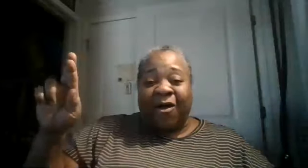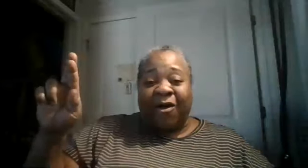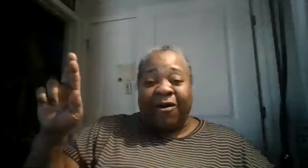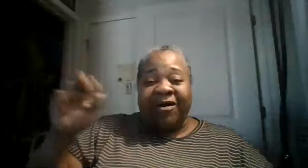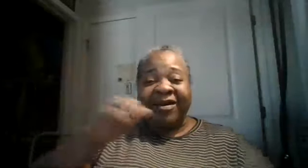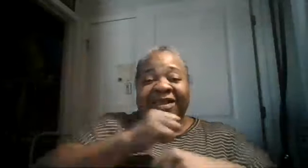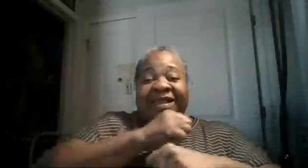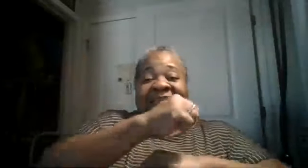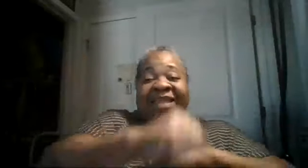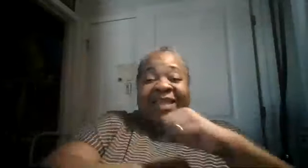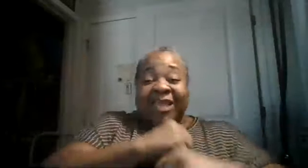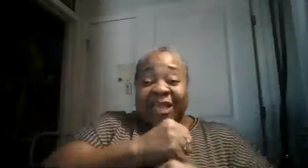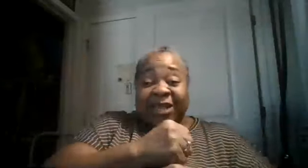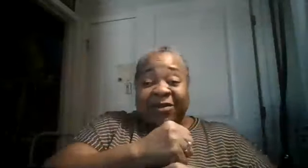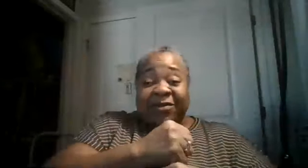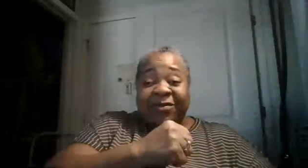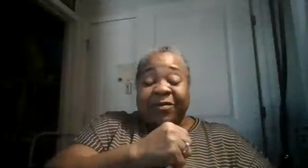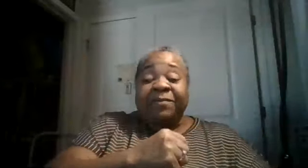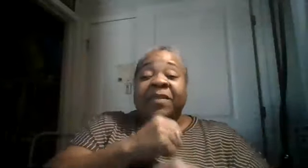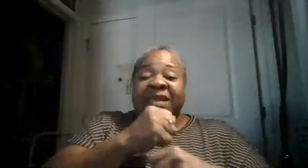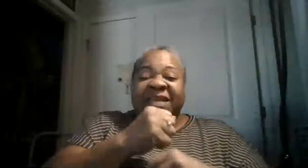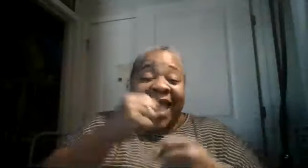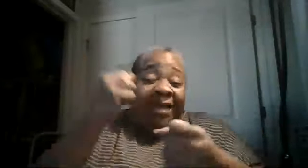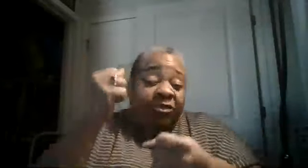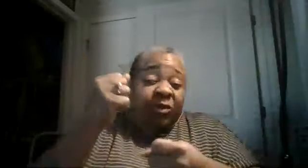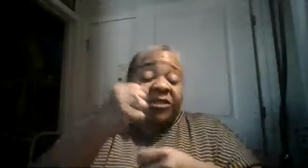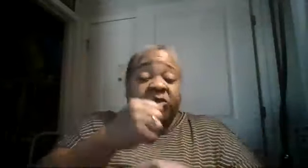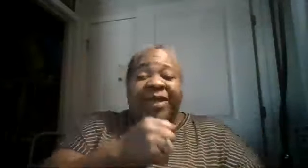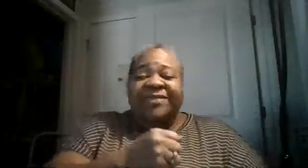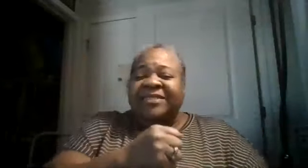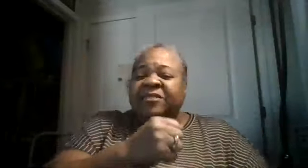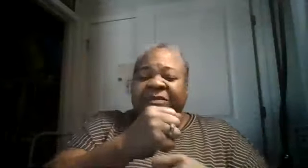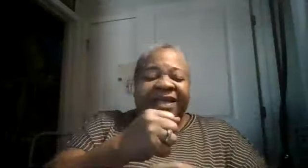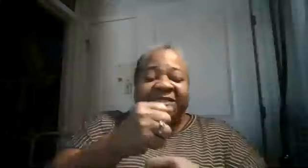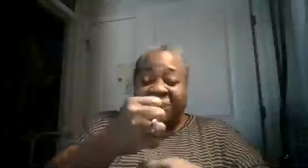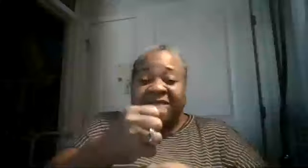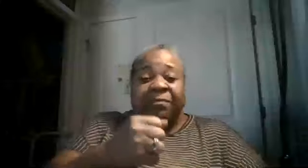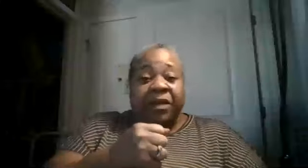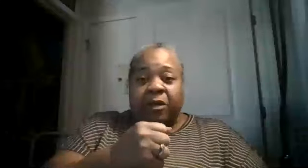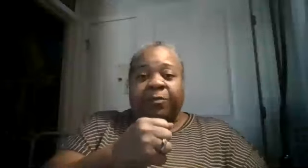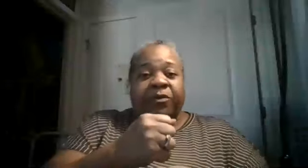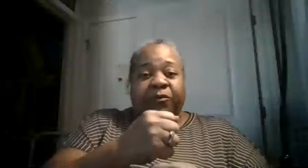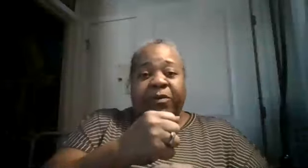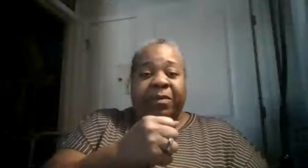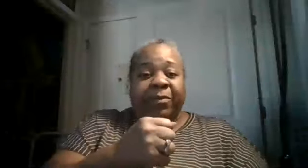Y-E-A-R. Year. It's actually two S's, but that's just something to help you to remember.